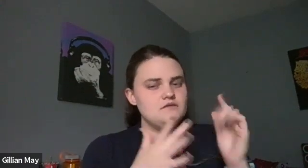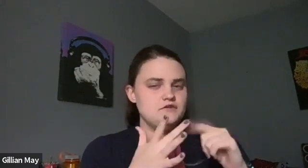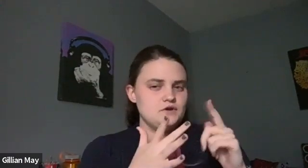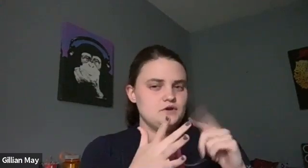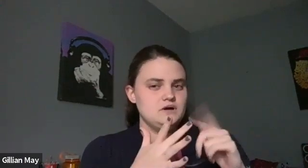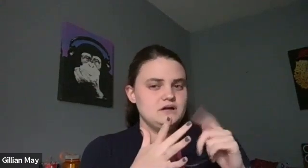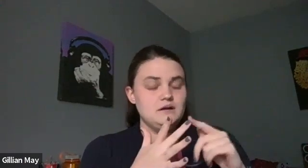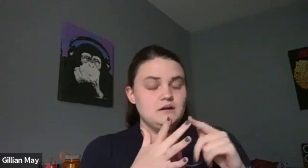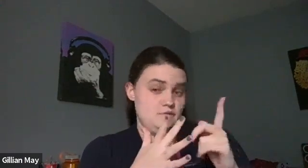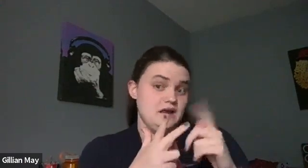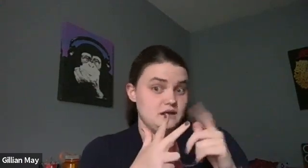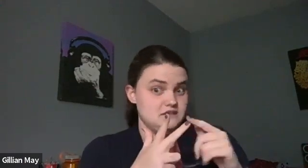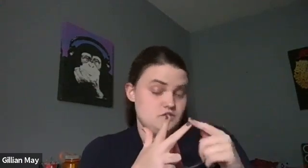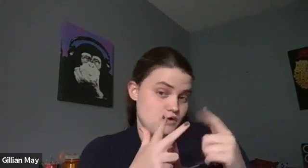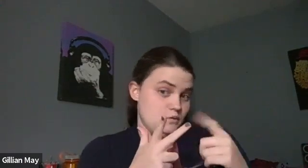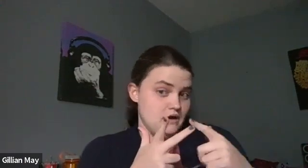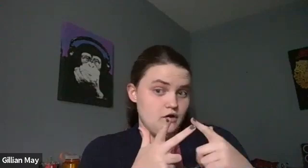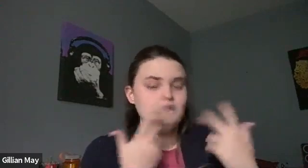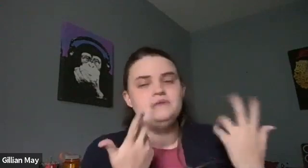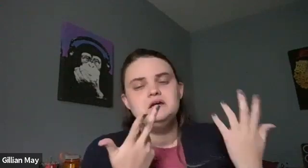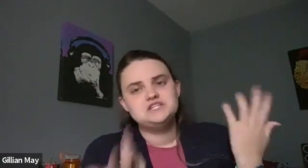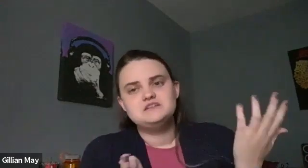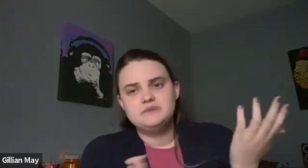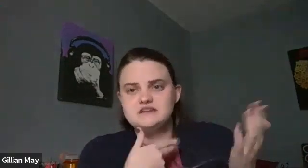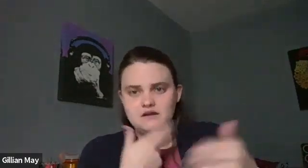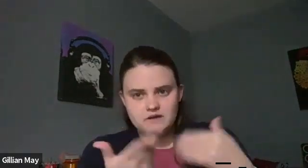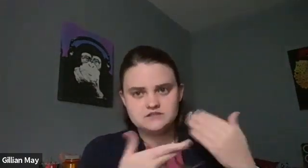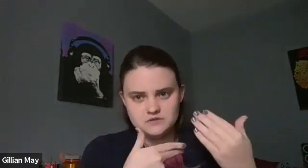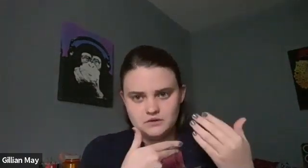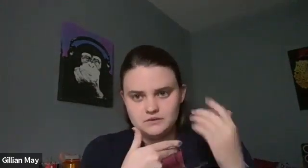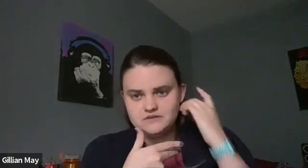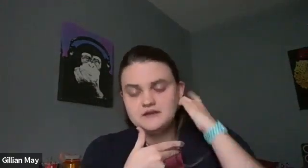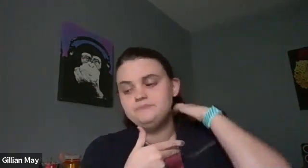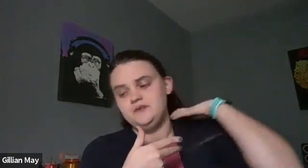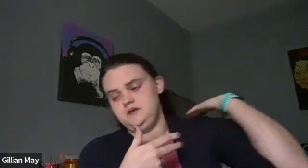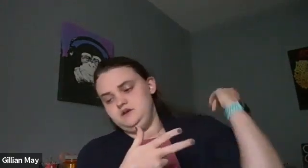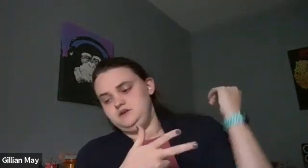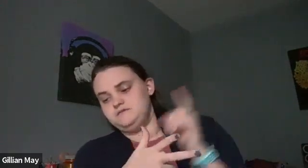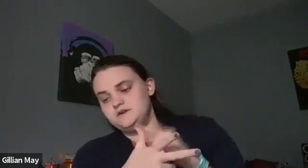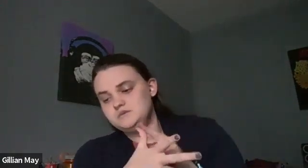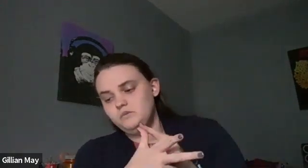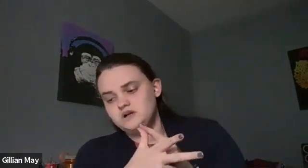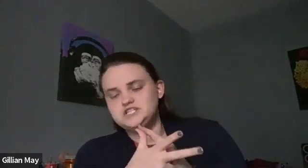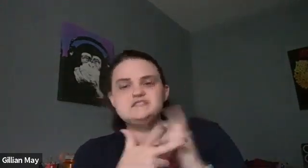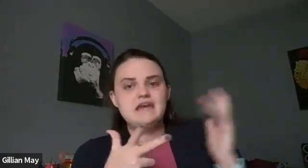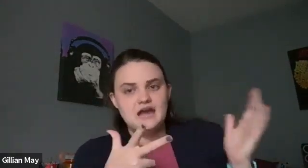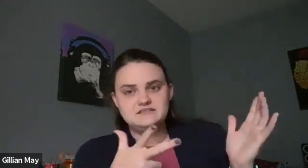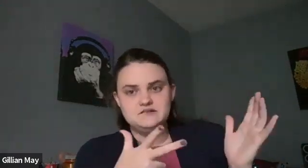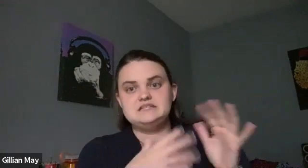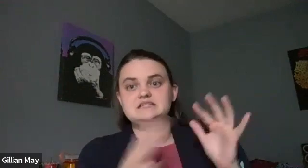the third one. I mean, we may not get to the third one at all. Just depends on how fast we're going with it. The first one was just like activities, like different